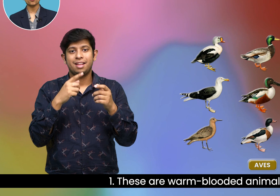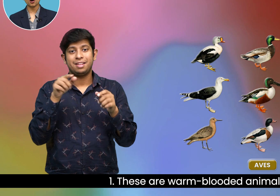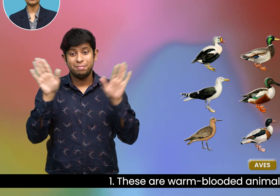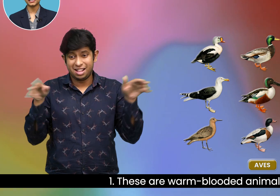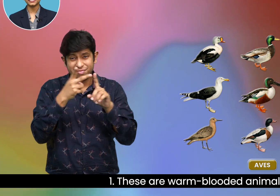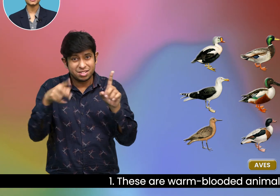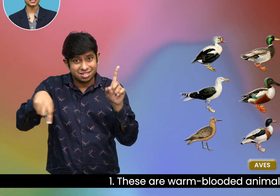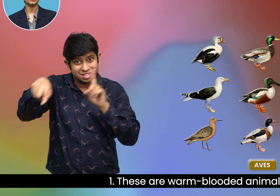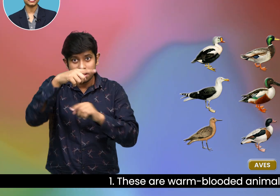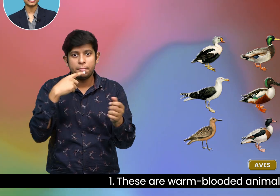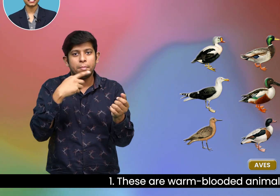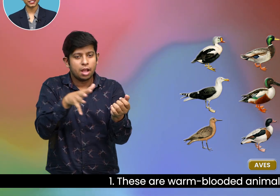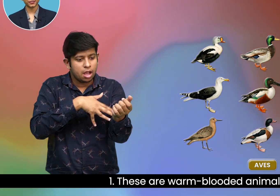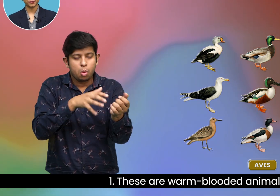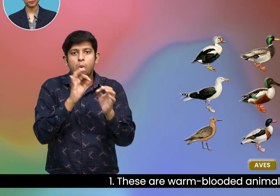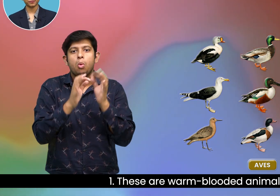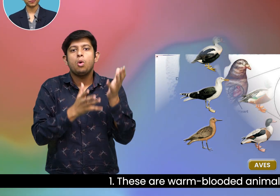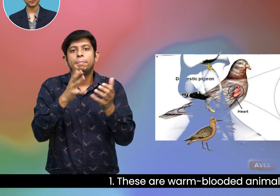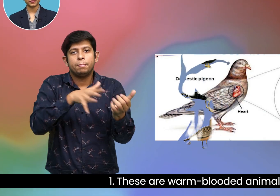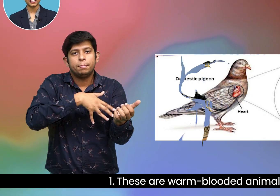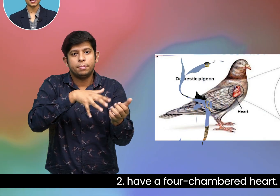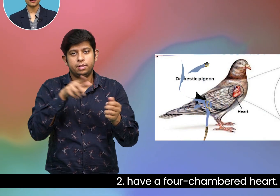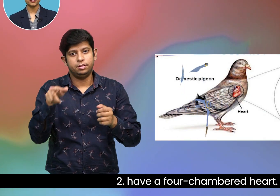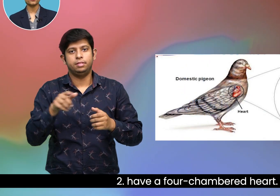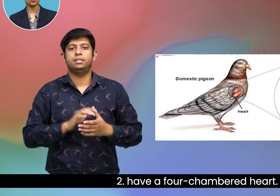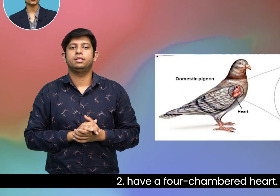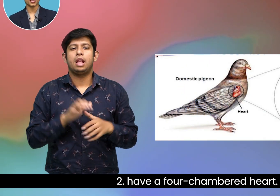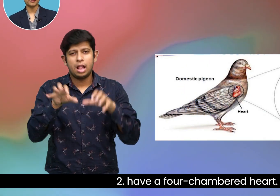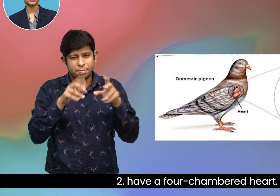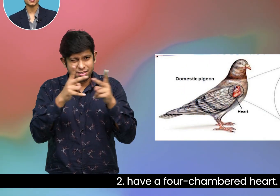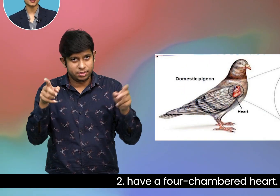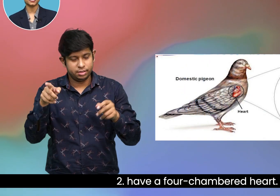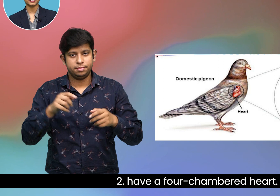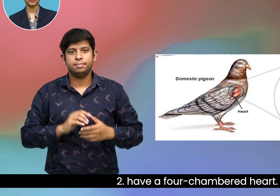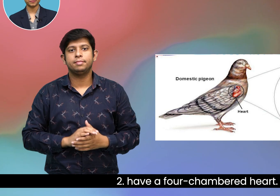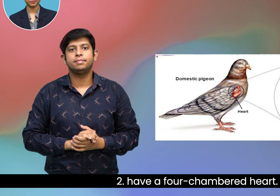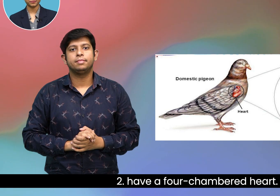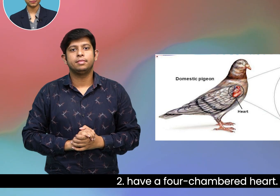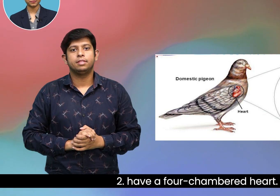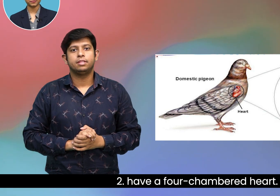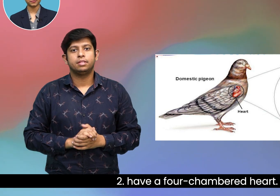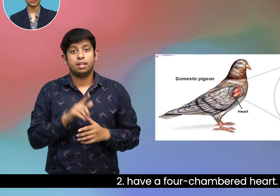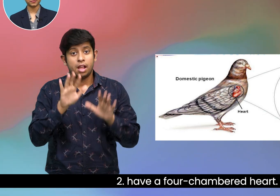These are warm-blooded animals. Have a 4-chambered heart.